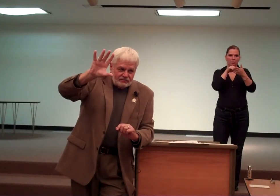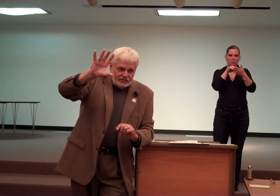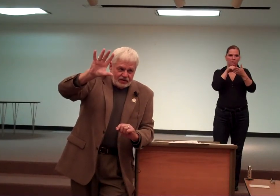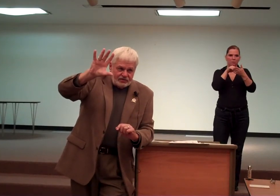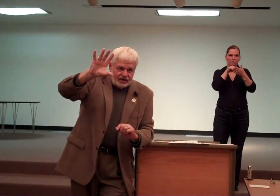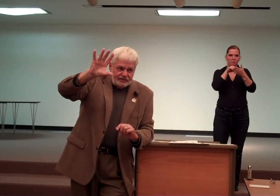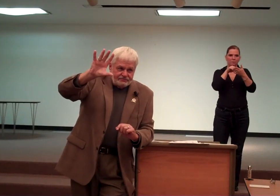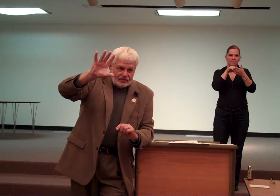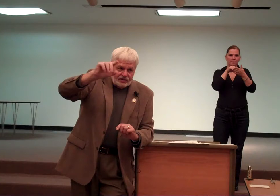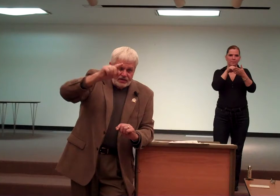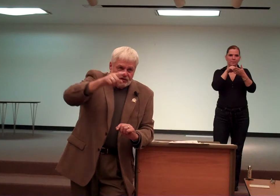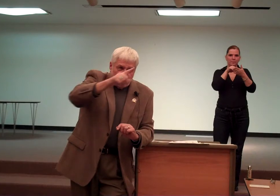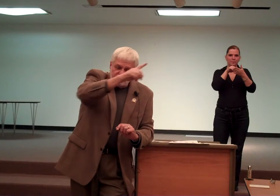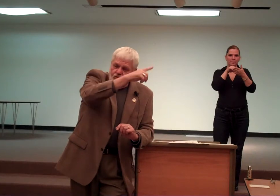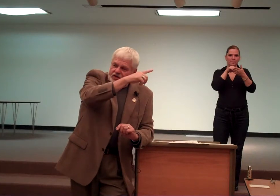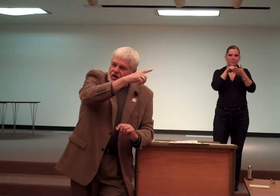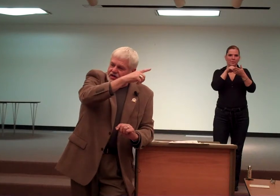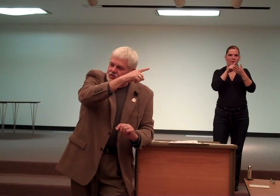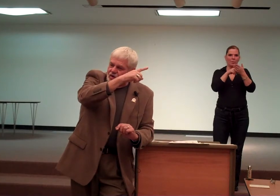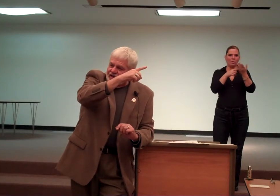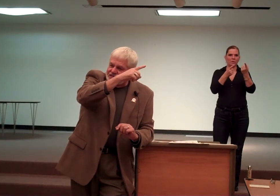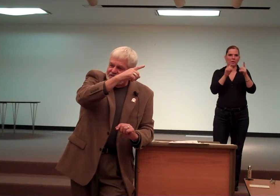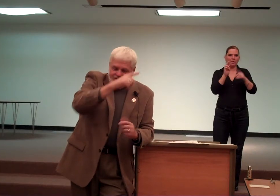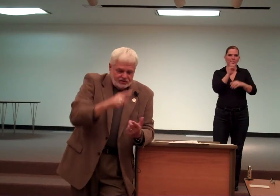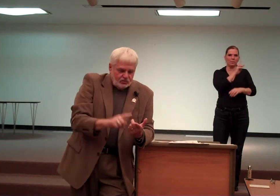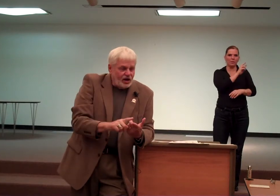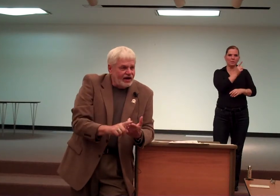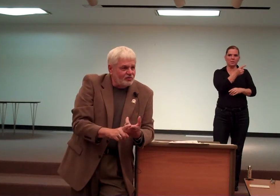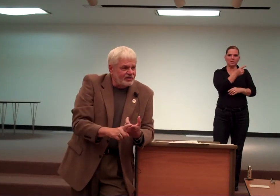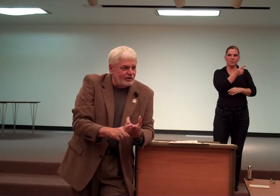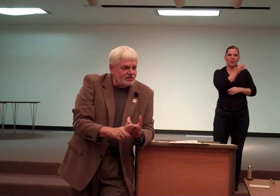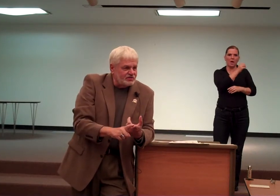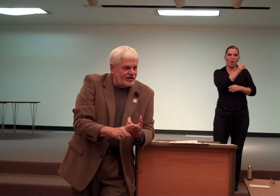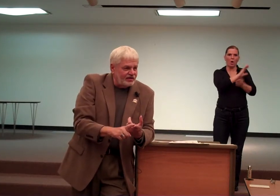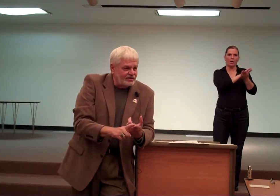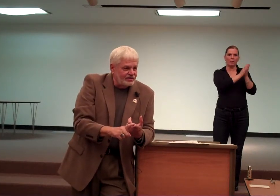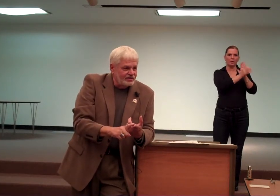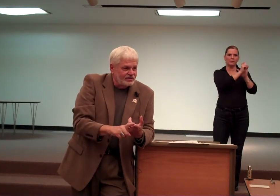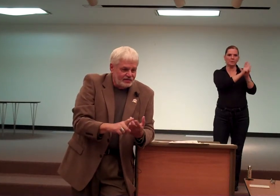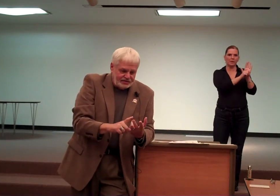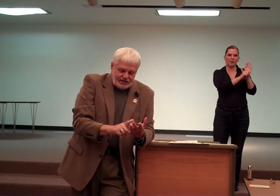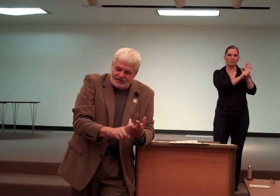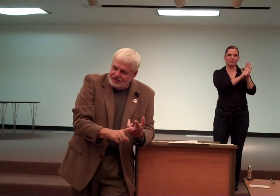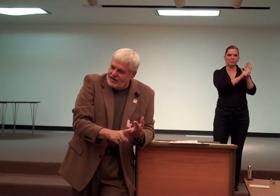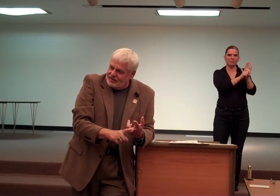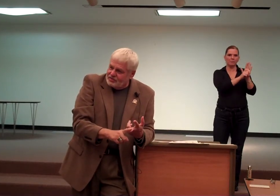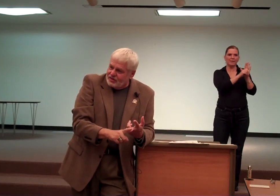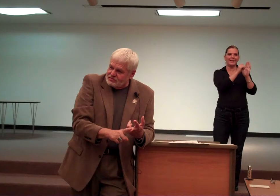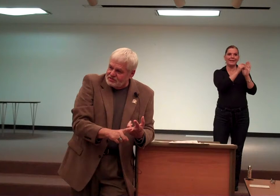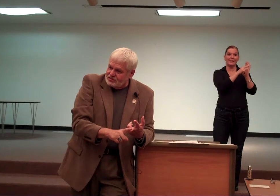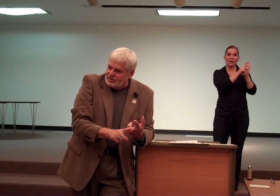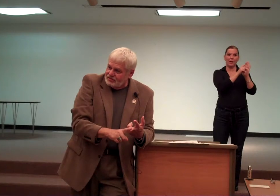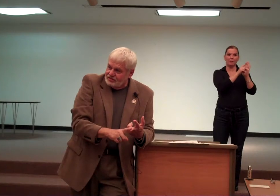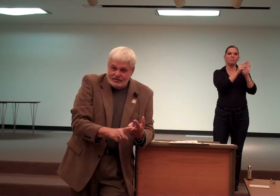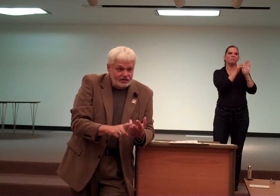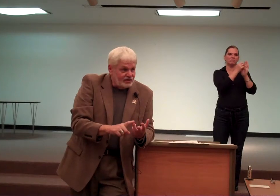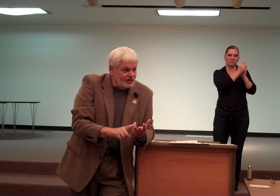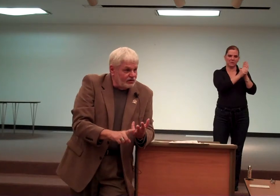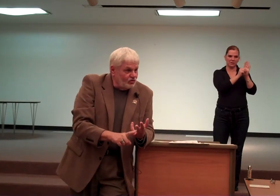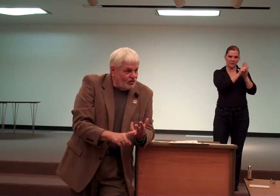panhandle. Okay? And what's going on in the west? Ohio becomes a state. Indiana becomes a